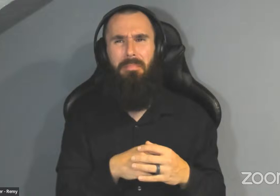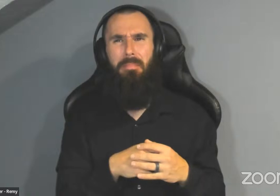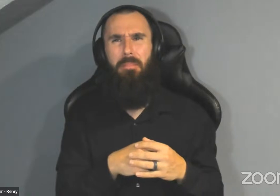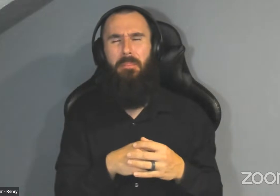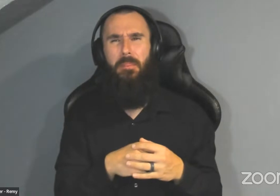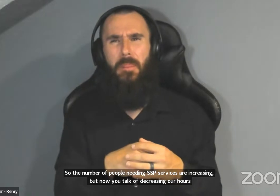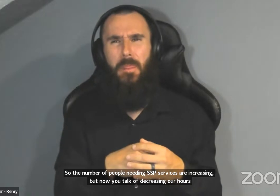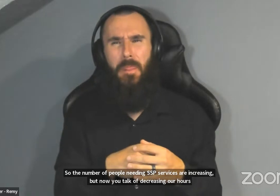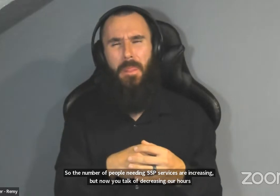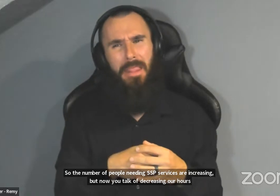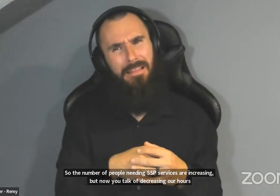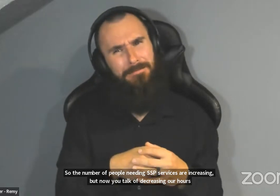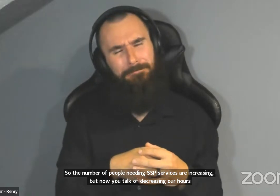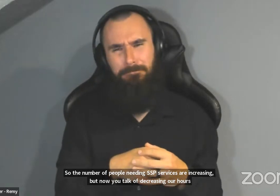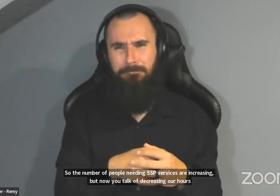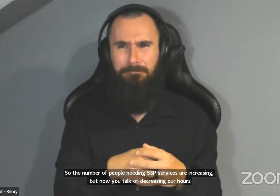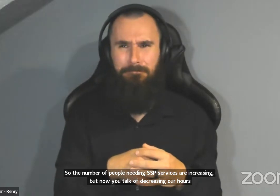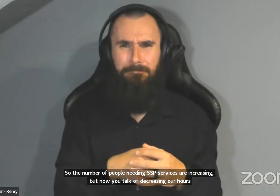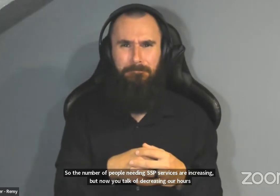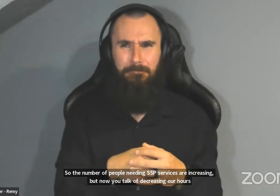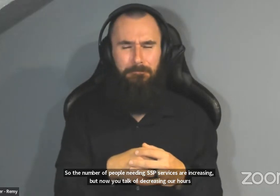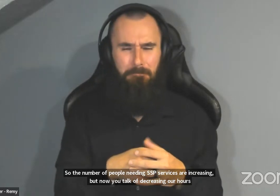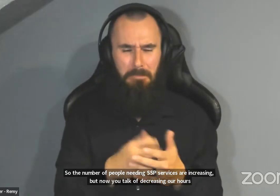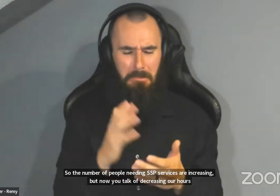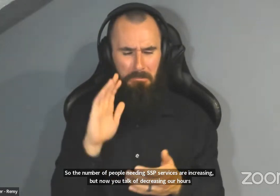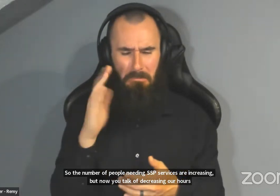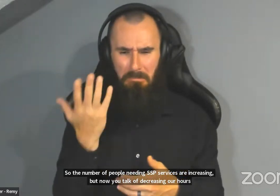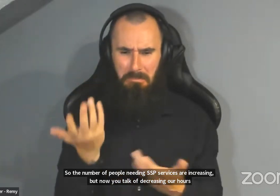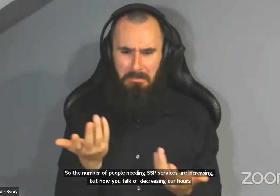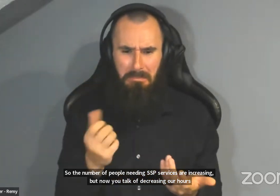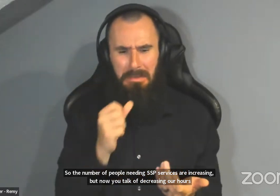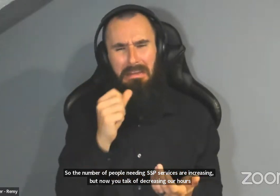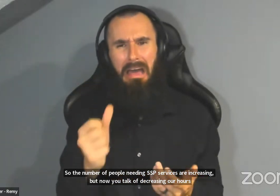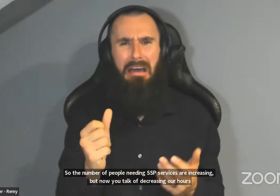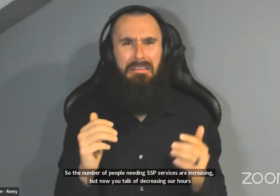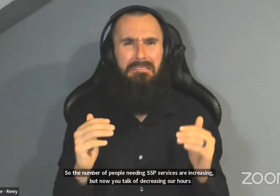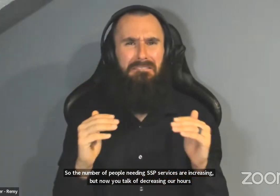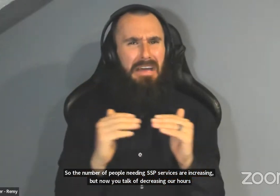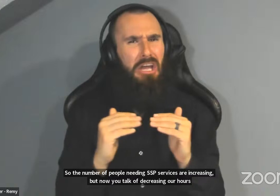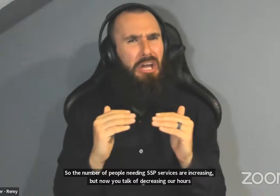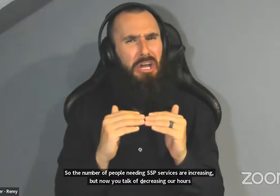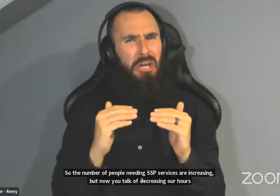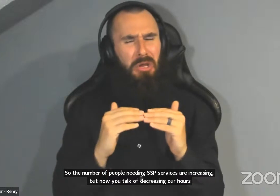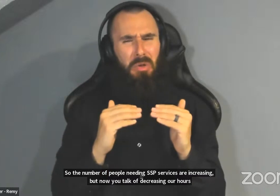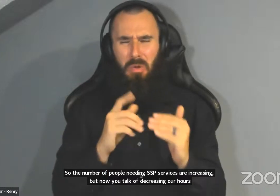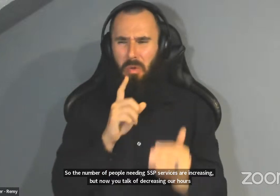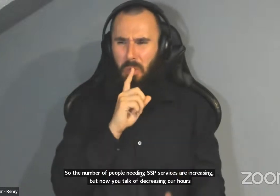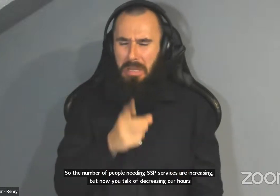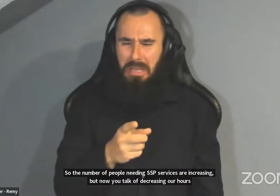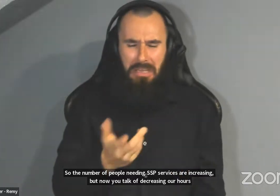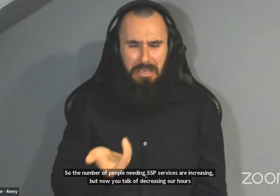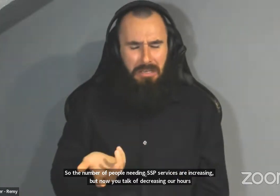you know, that doesn't seem fair in you know,